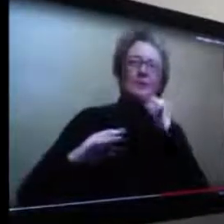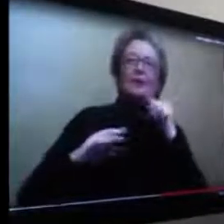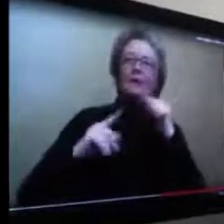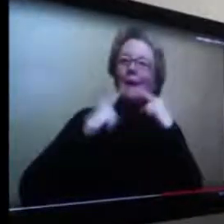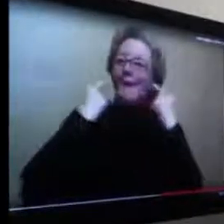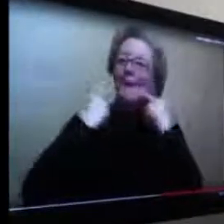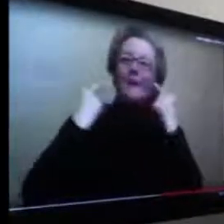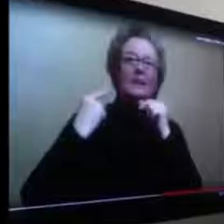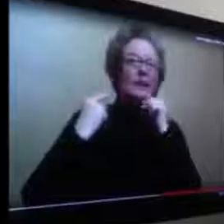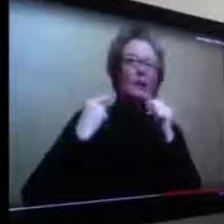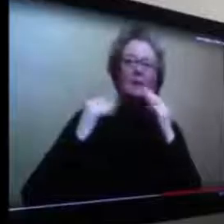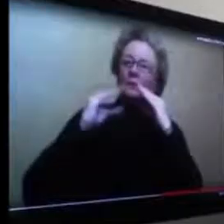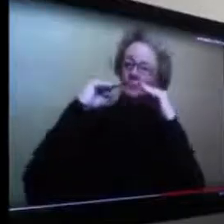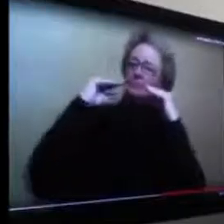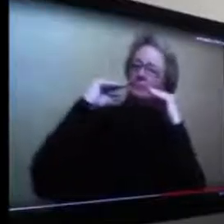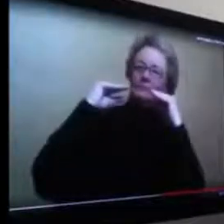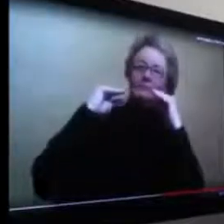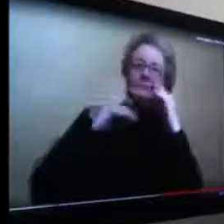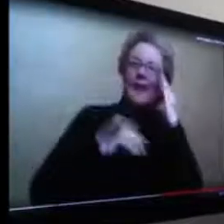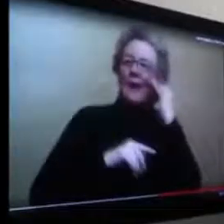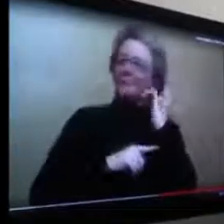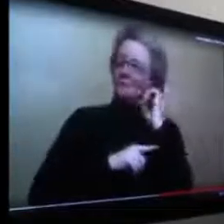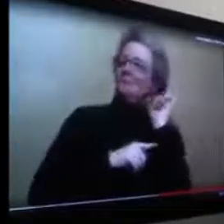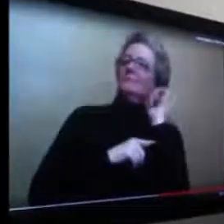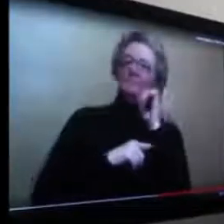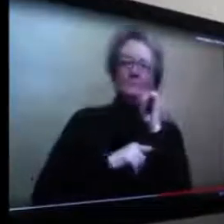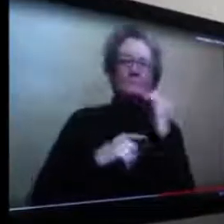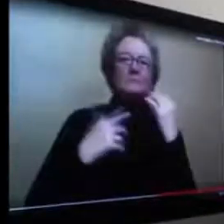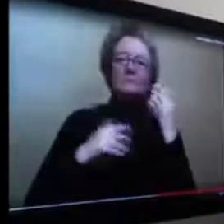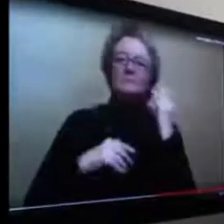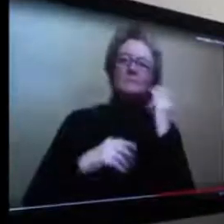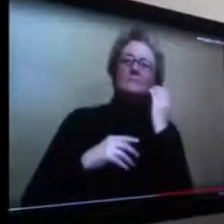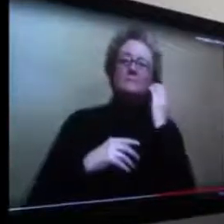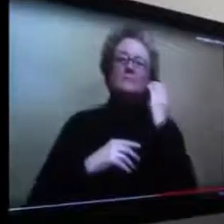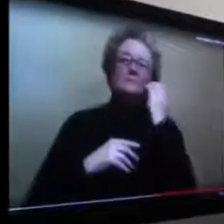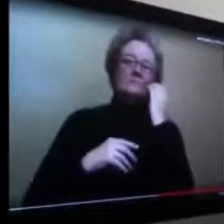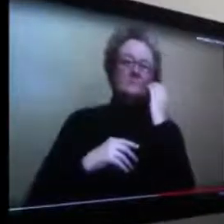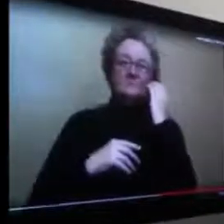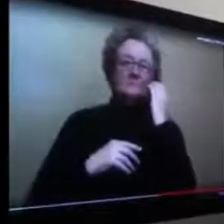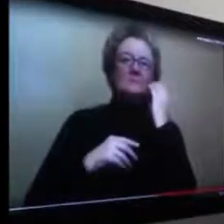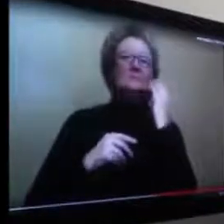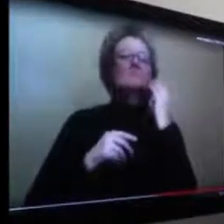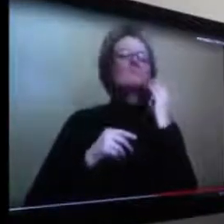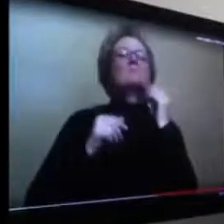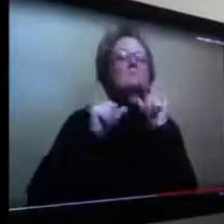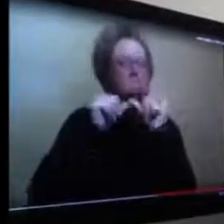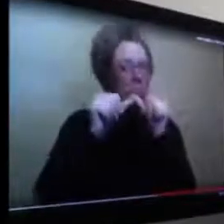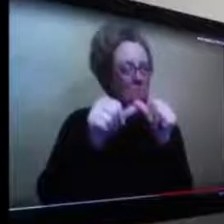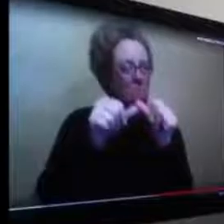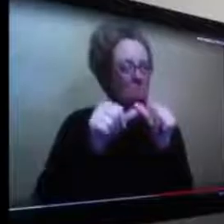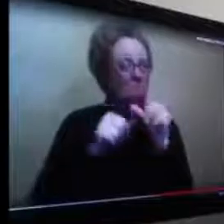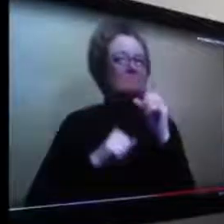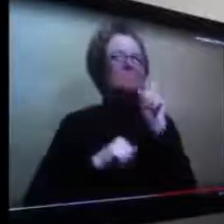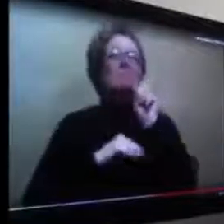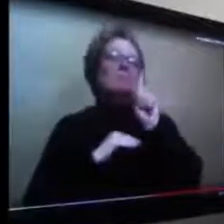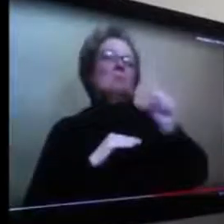deaf student using the cell phone was taken aback, not in a judgmental way, but just taken